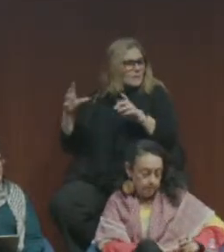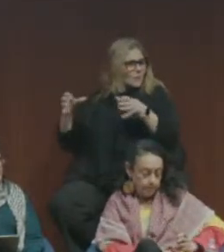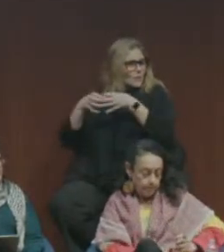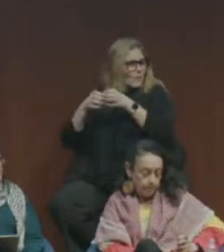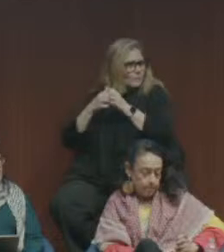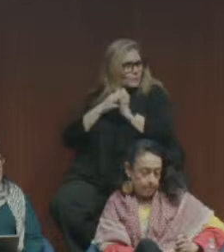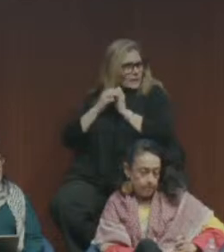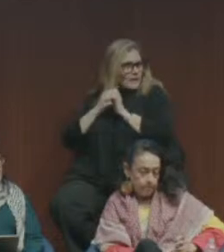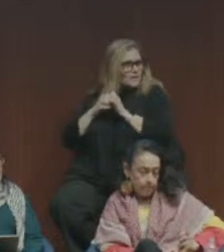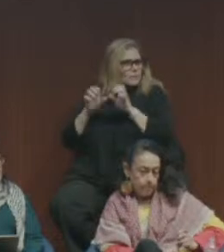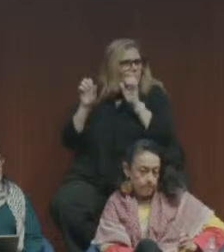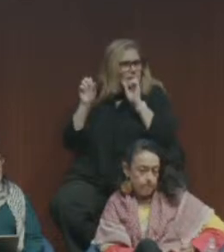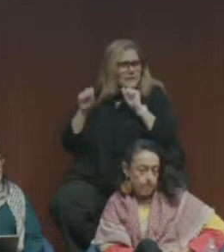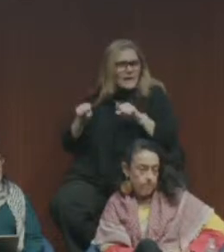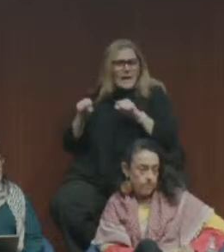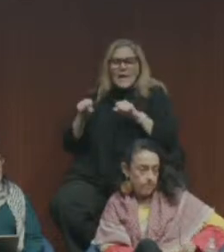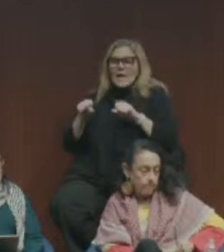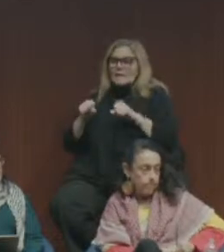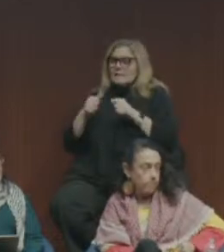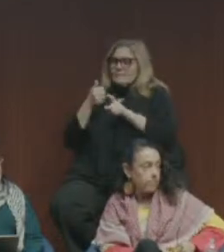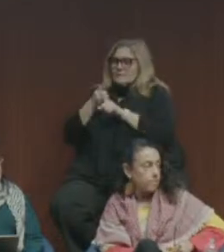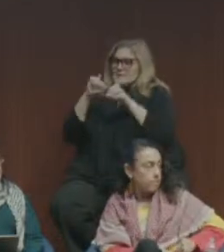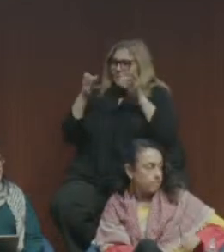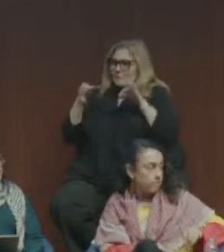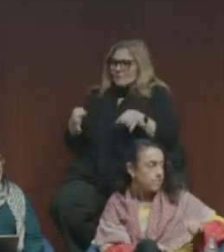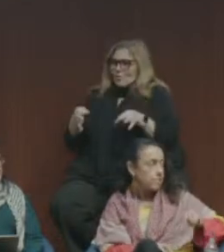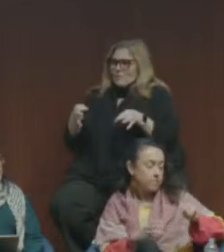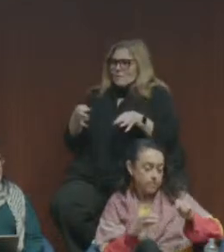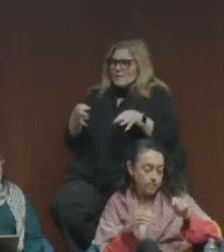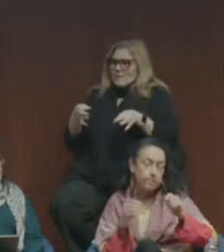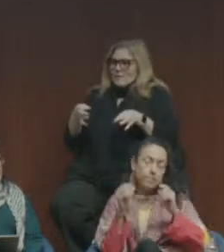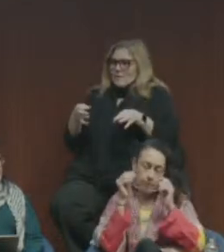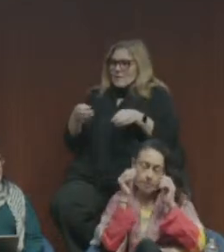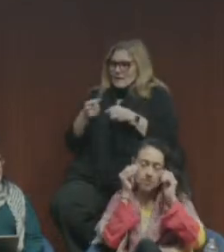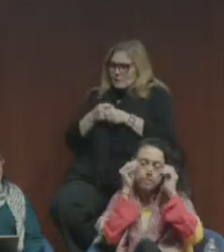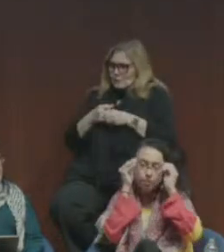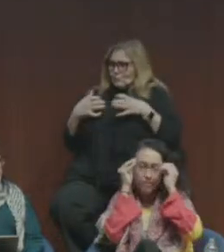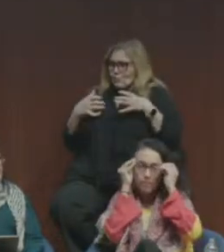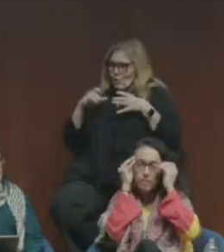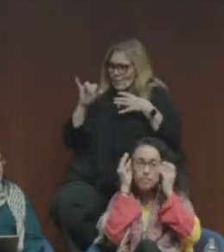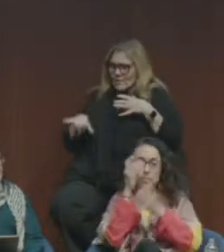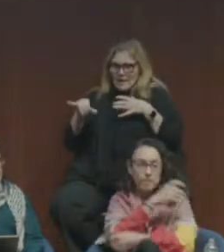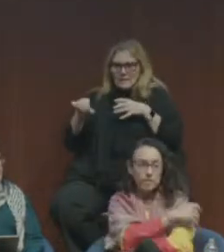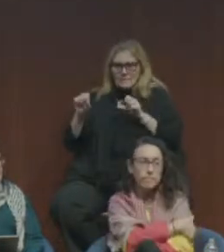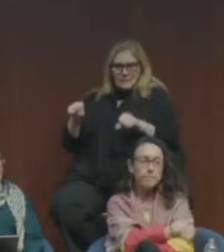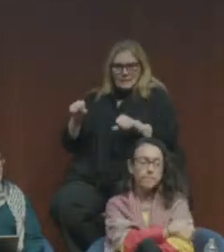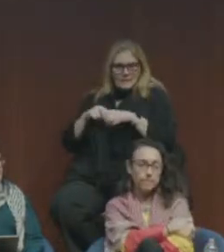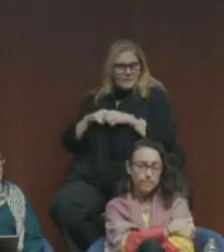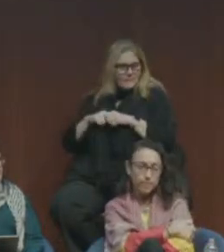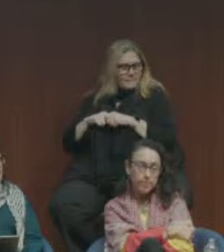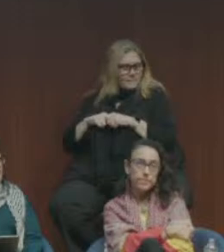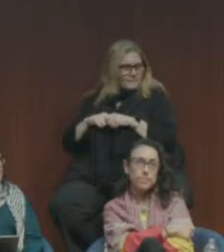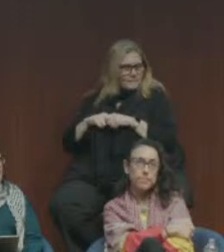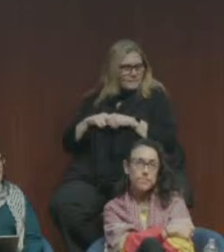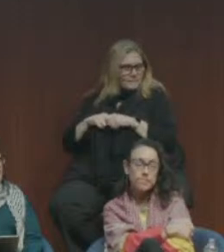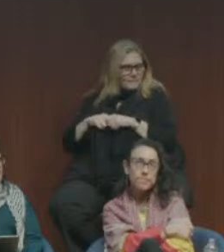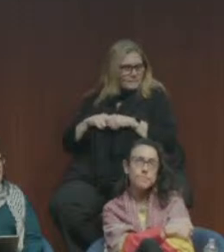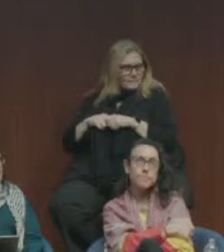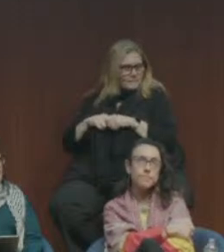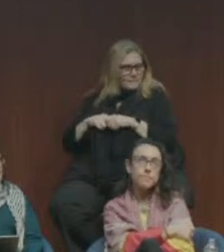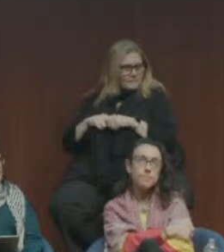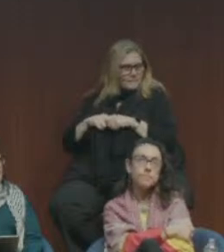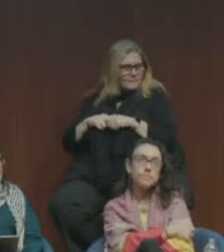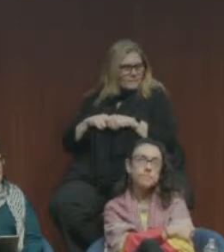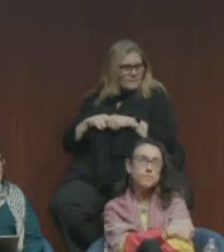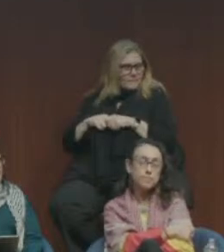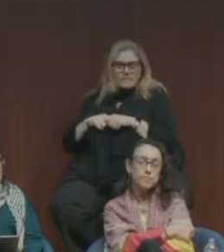together, to be self-determined, and to grow that capacity, to grow our collective capacity for that, right?